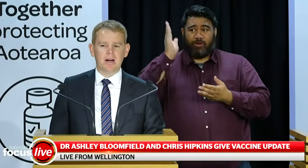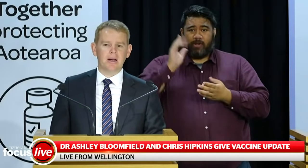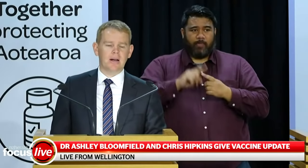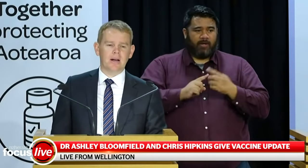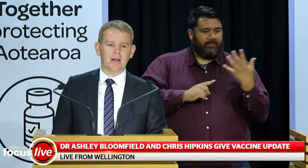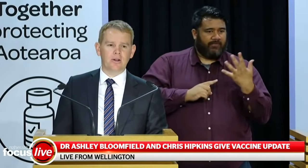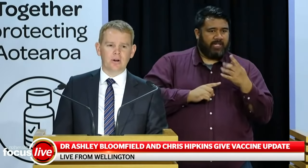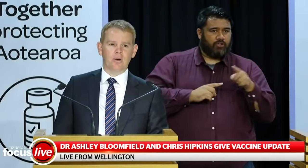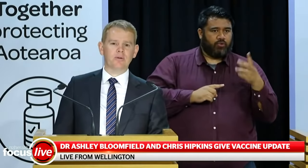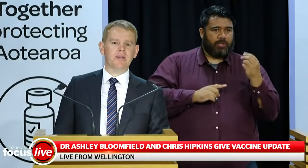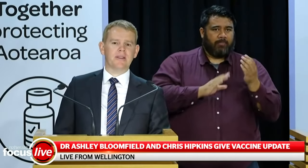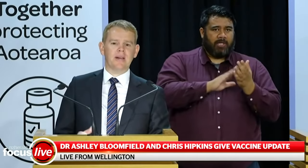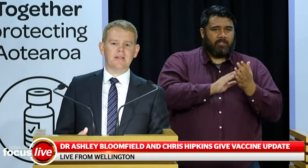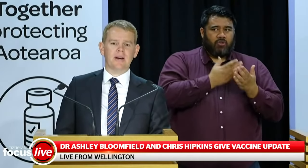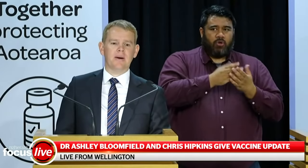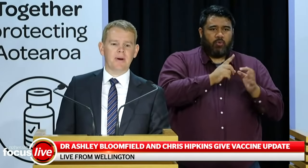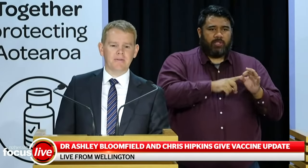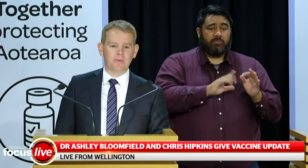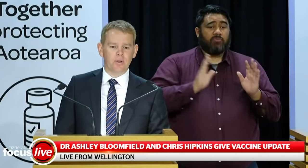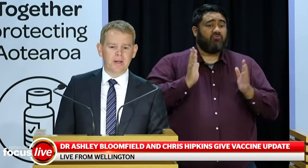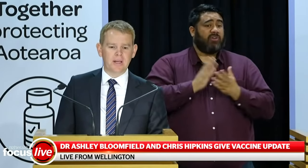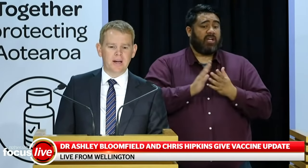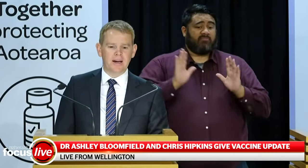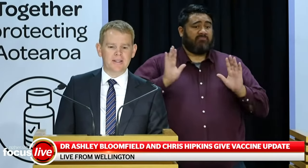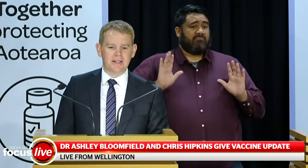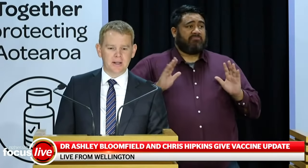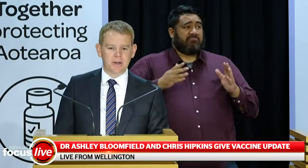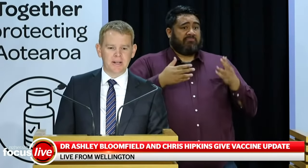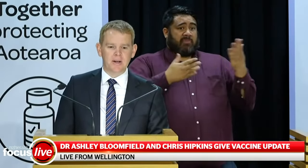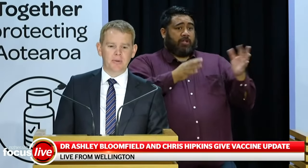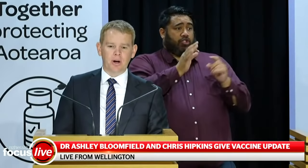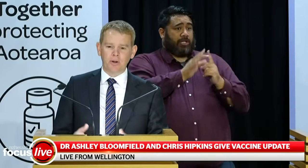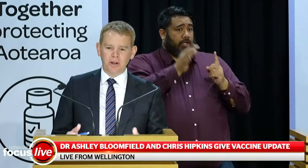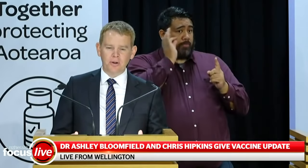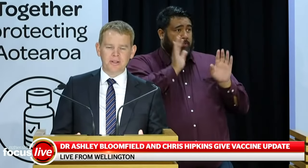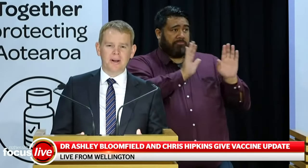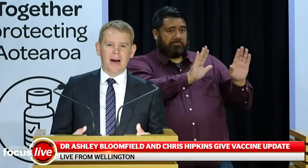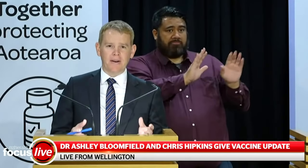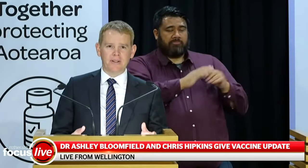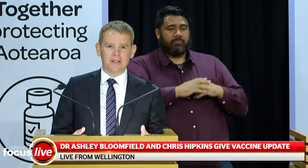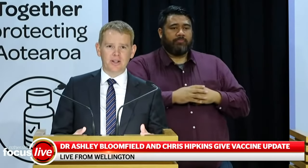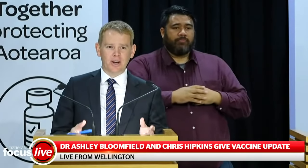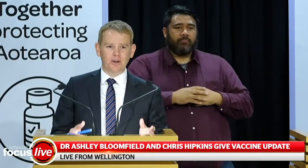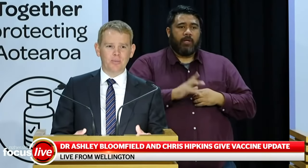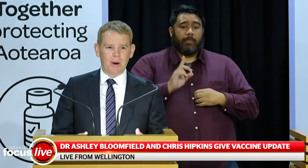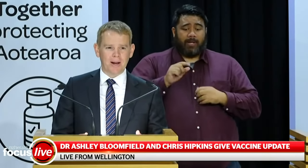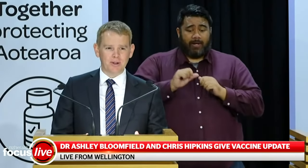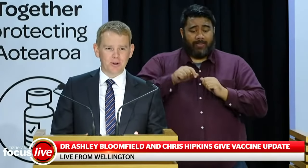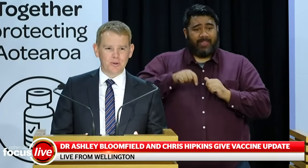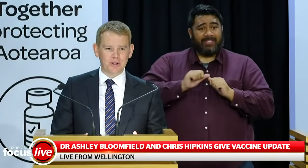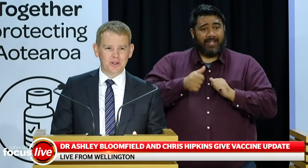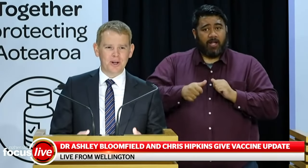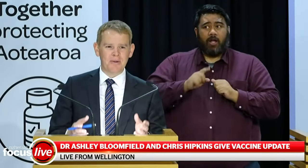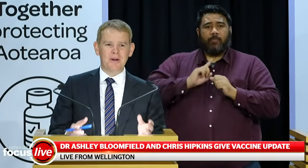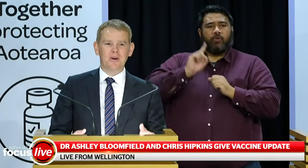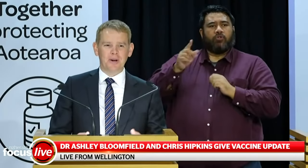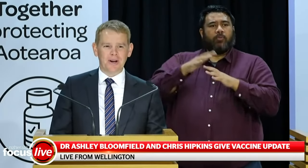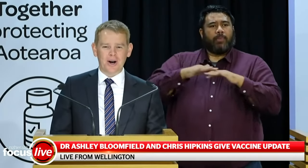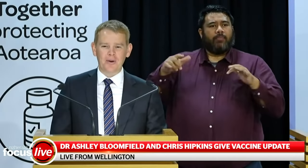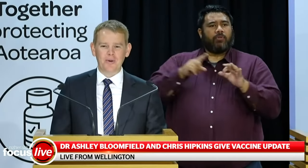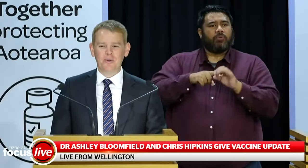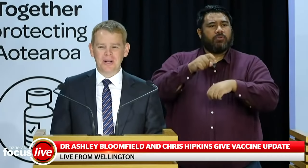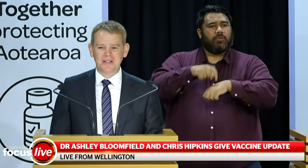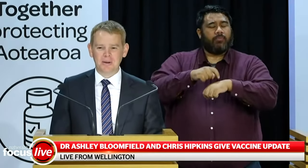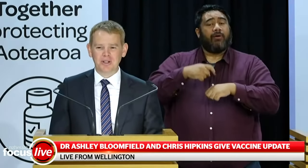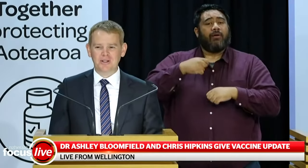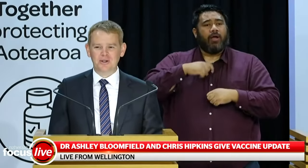20 minutes on questioning. Look, ultimately that's a matter for the select committee, but I would note that after this I go to parliamentary question time where